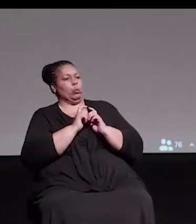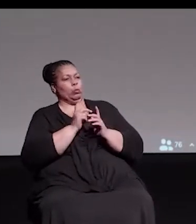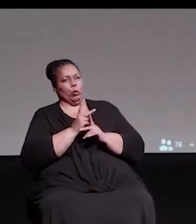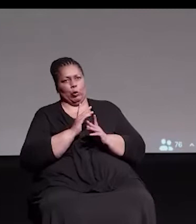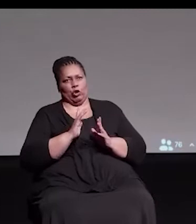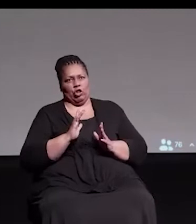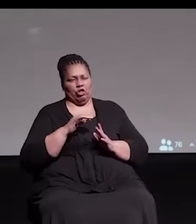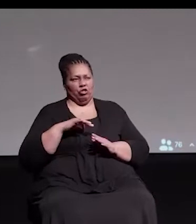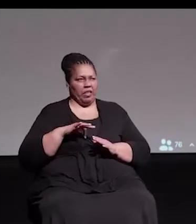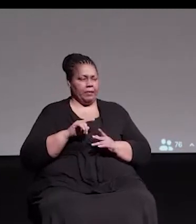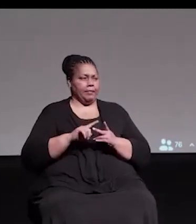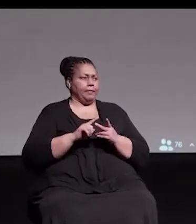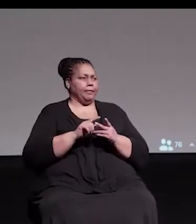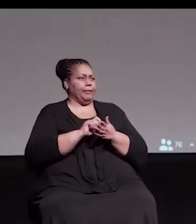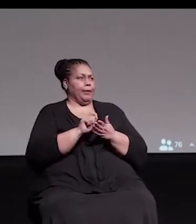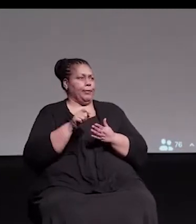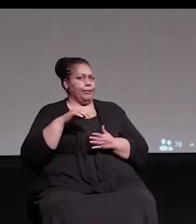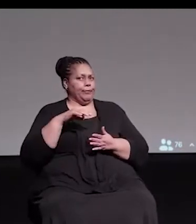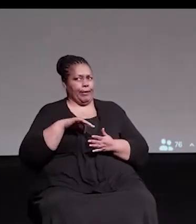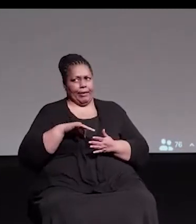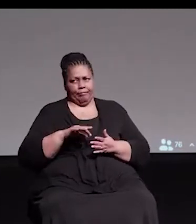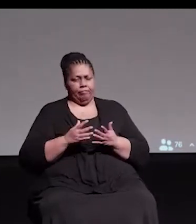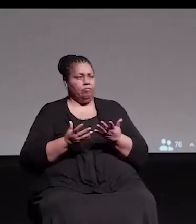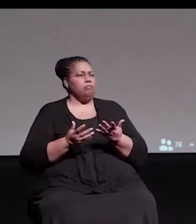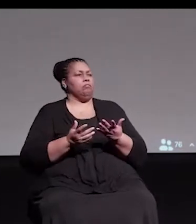writer speak to the